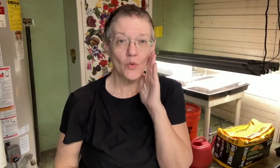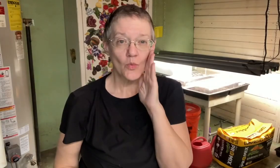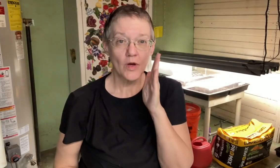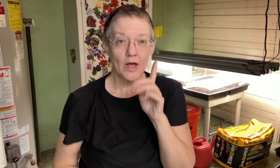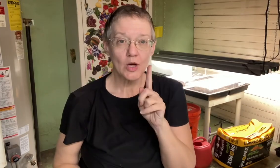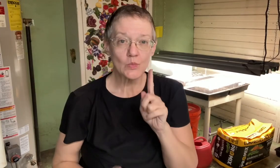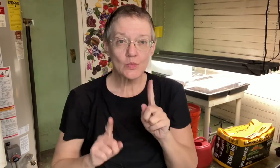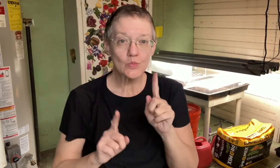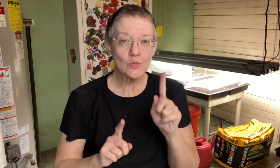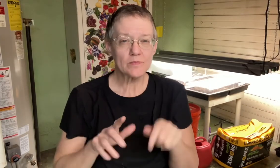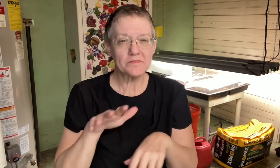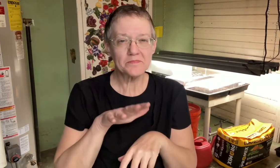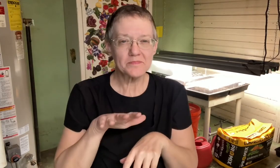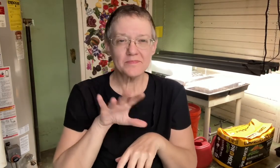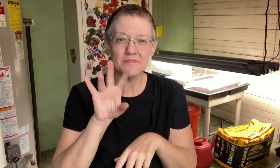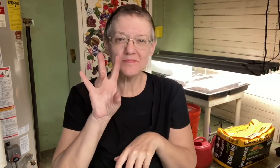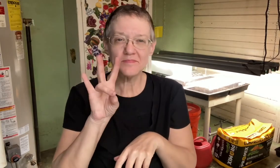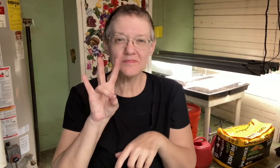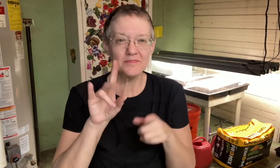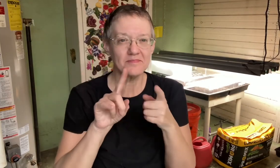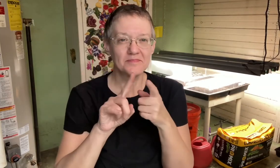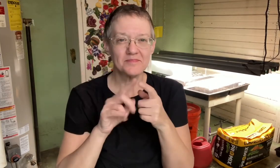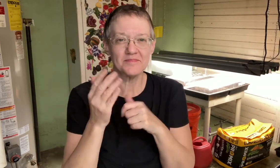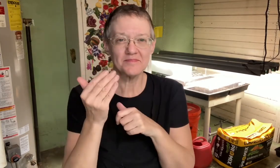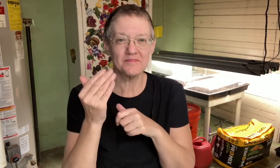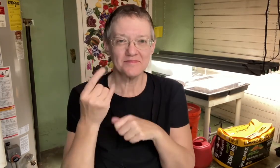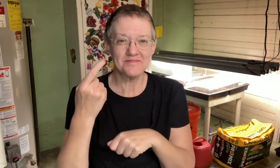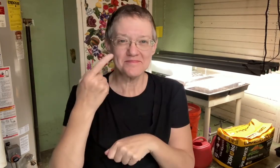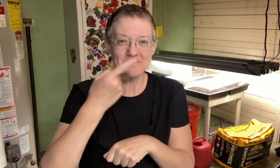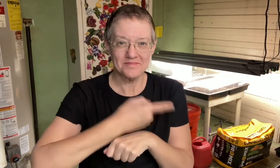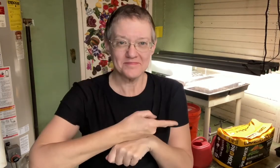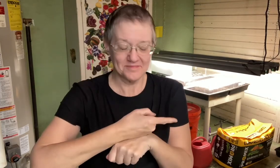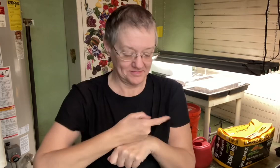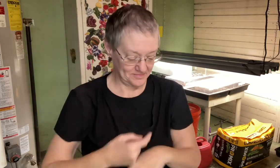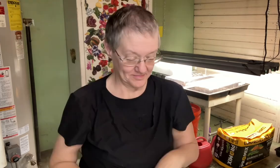Now the petunias are going to germinate in about 7 to 15 days.